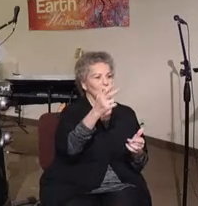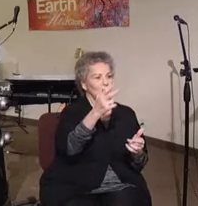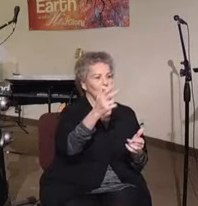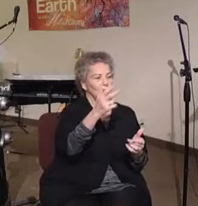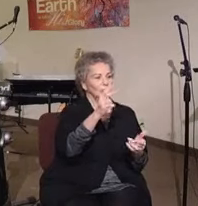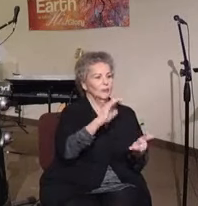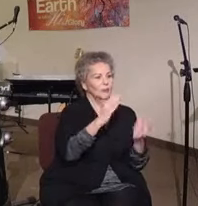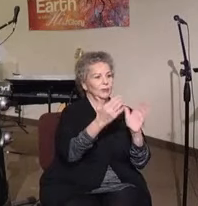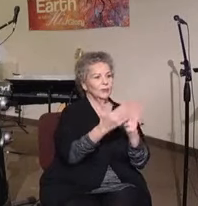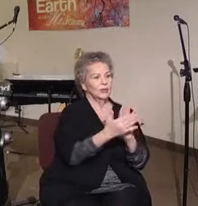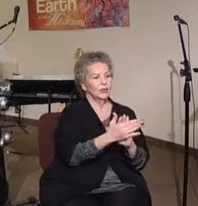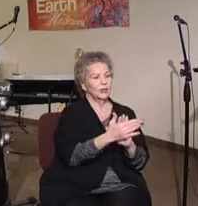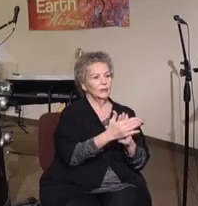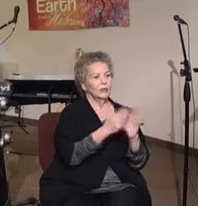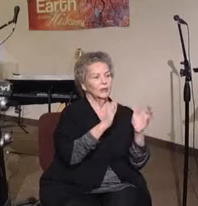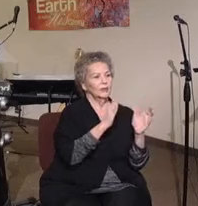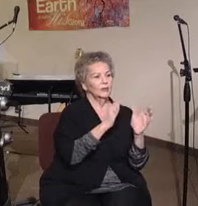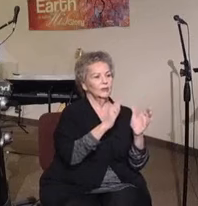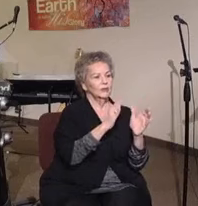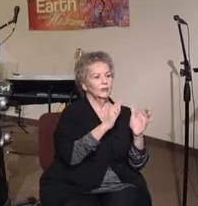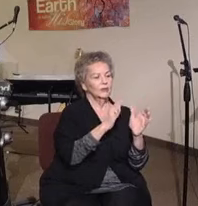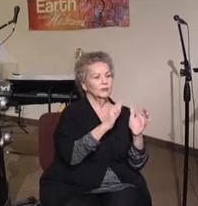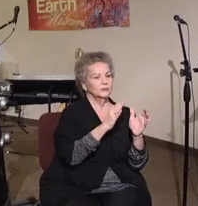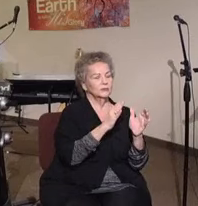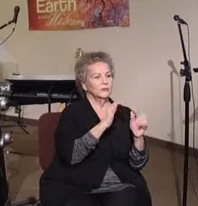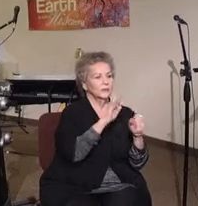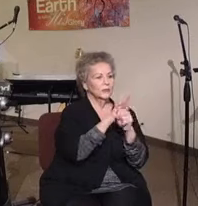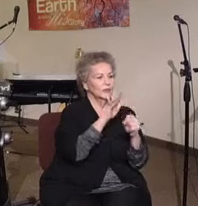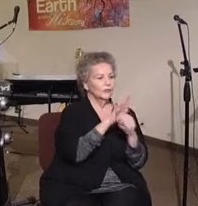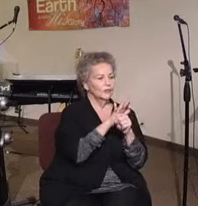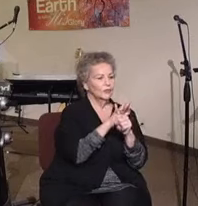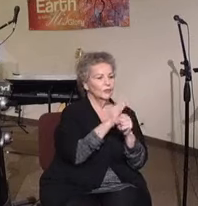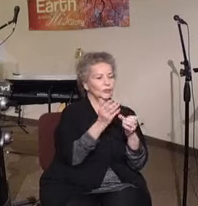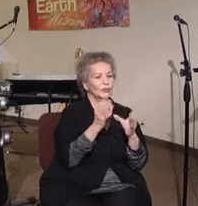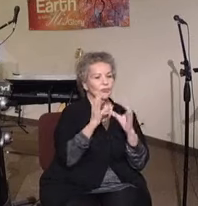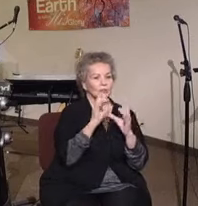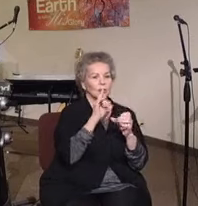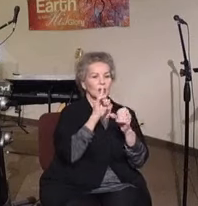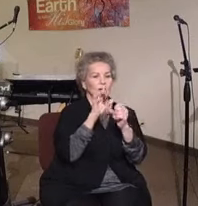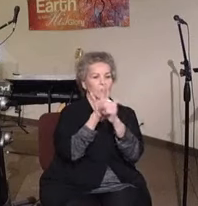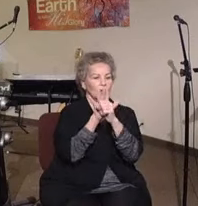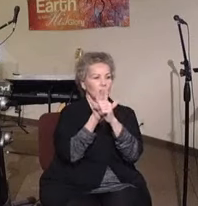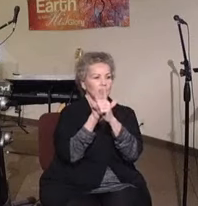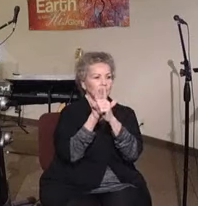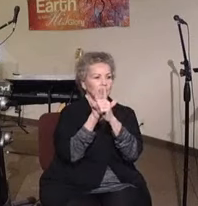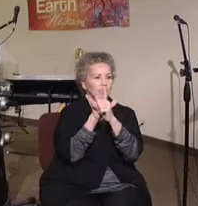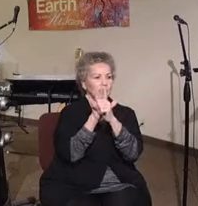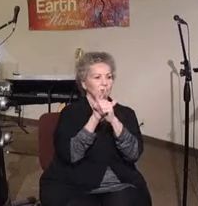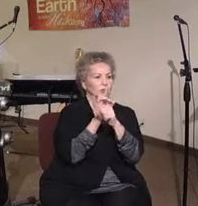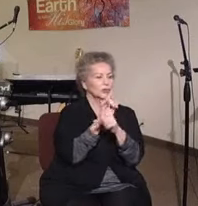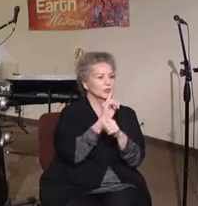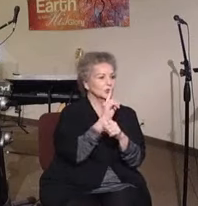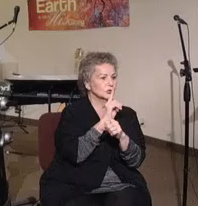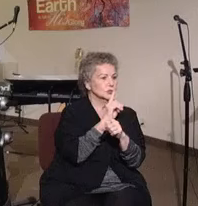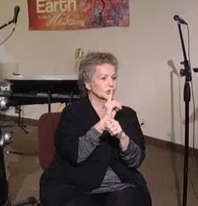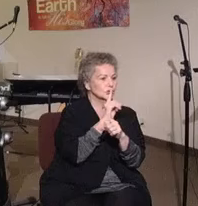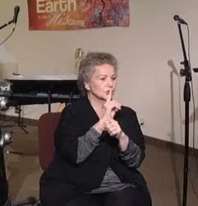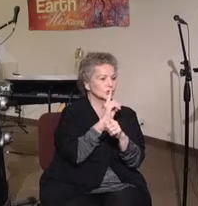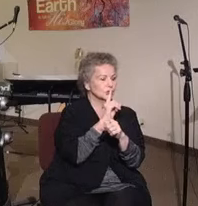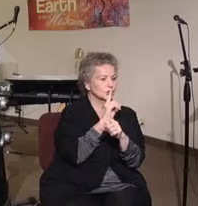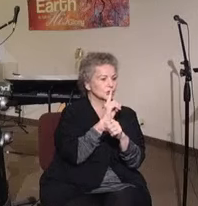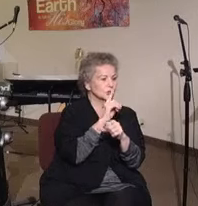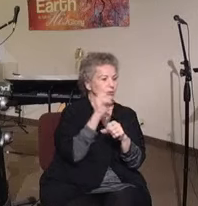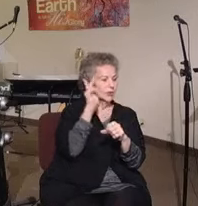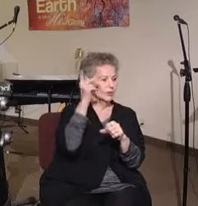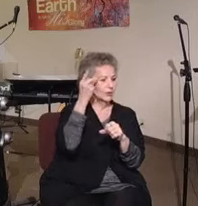complete by complete commitment. Shh. It's not politically